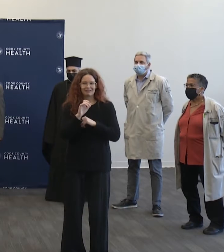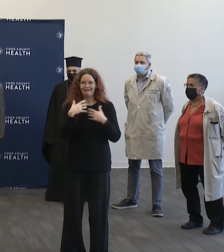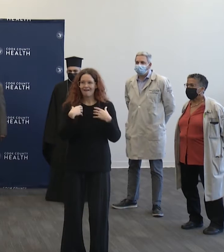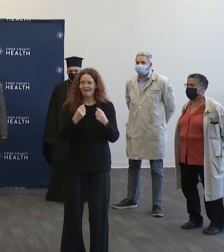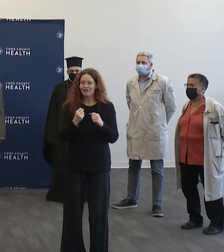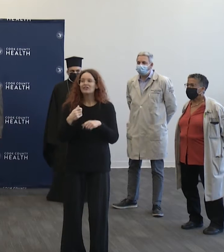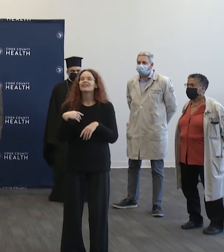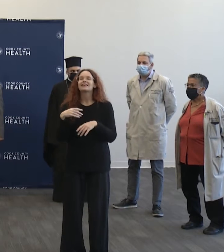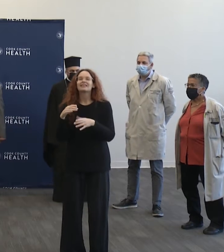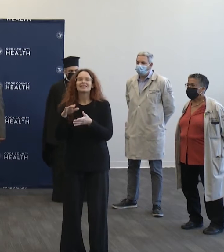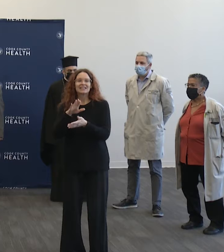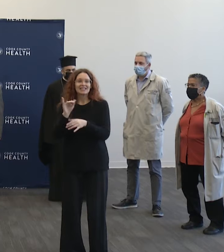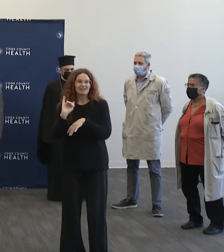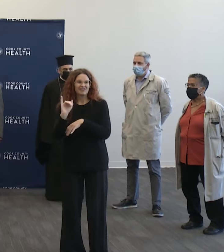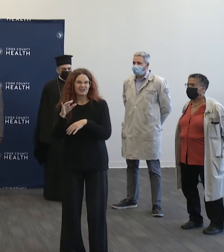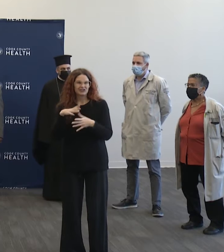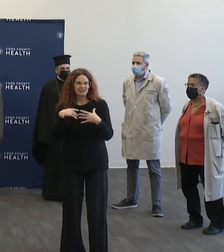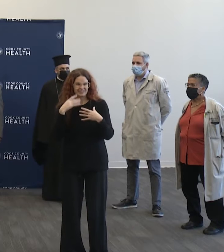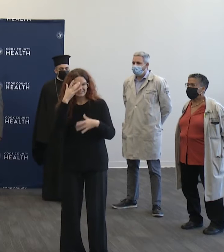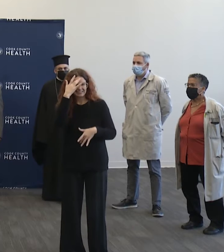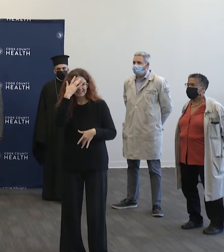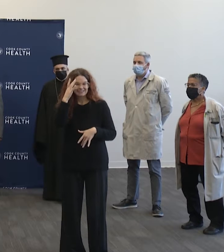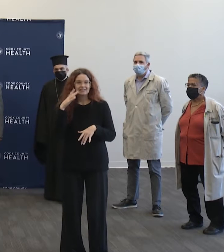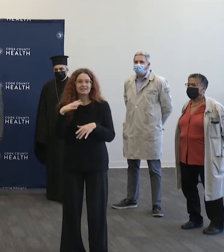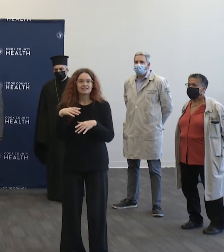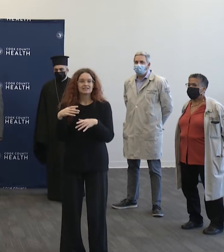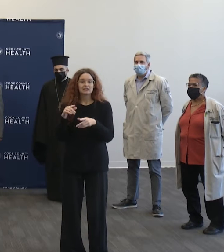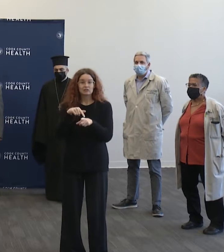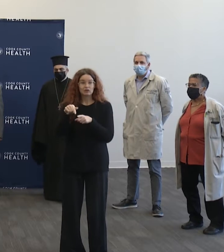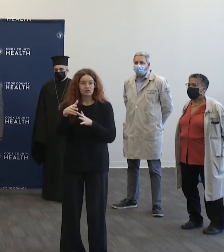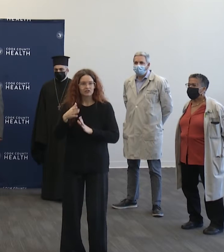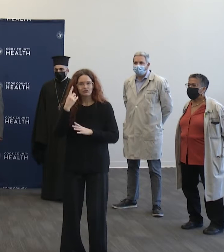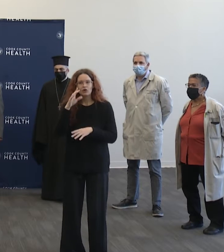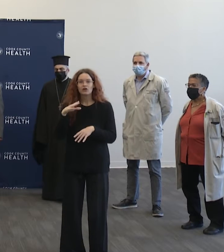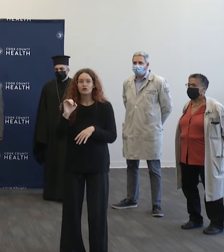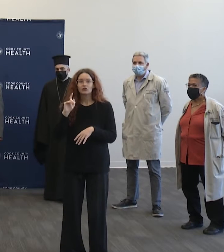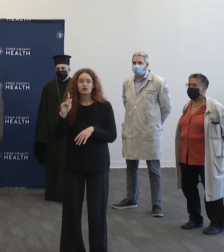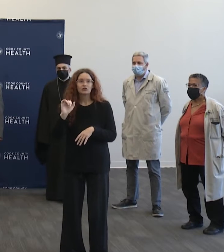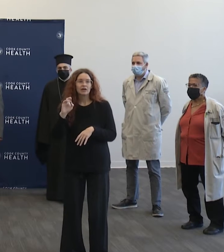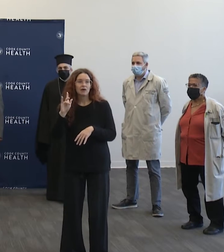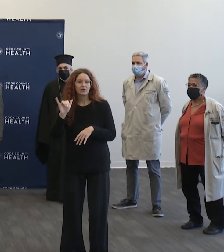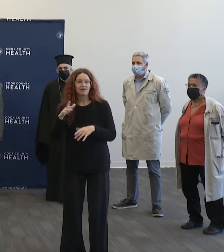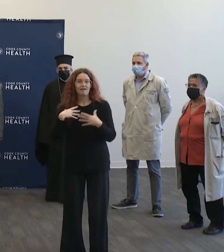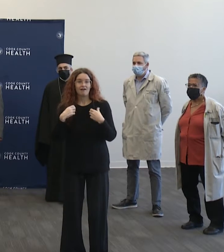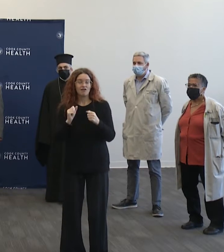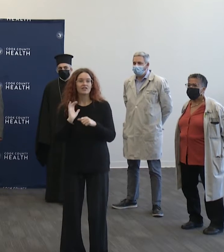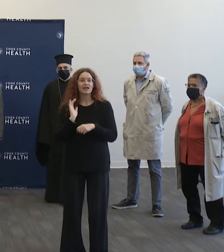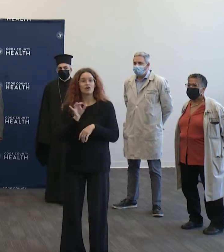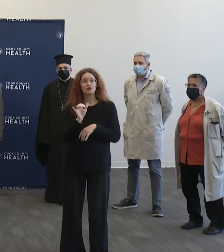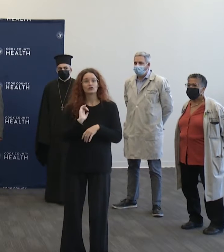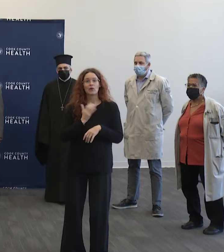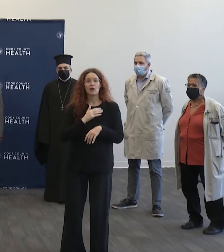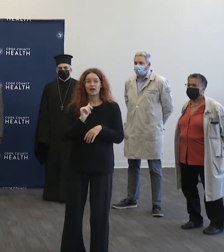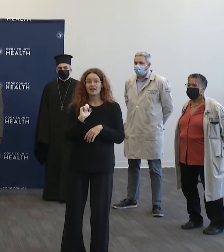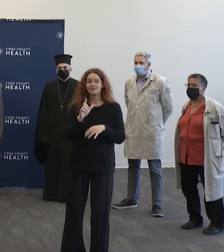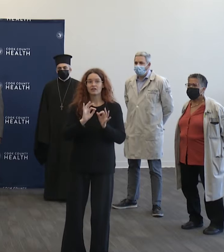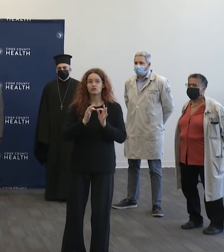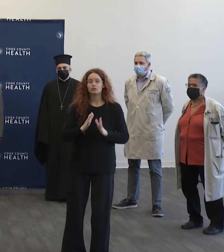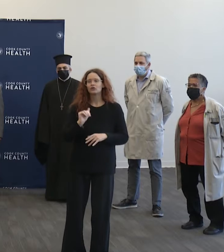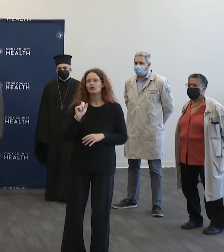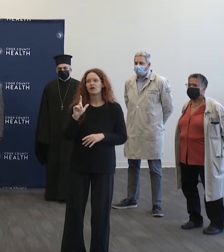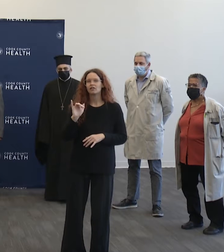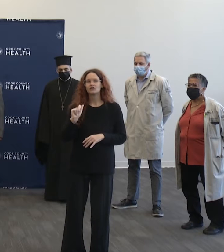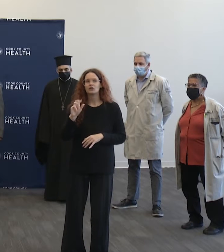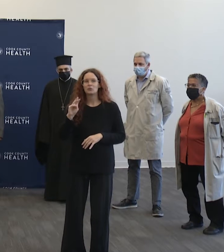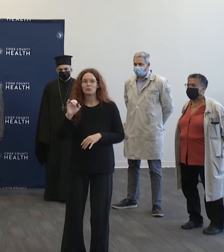and infectious disease physician for Cook County Health. I'd also like to thank Alicia Moylan, who's our American Sign Language interpreter